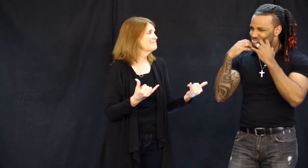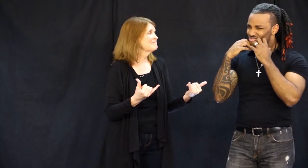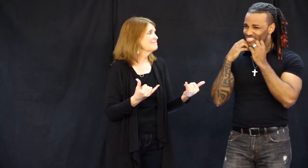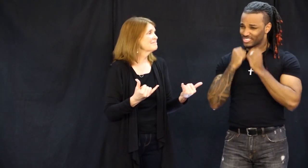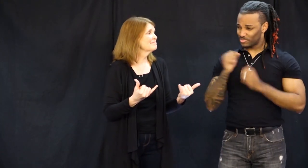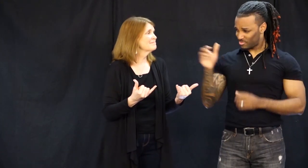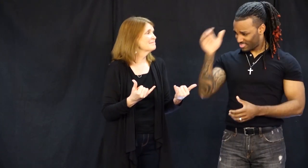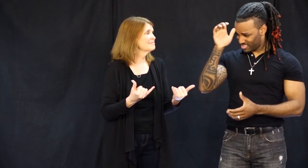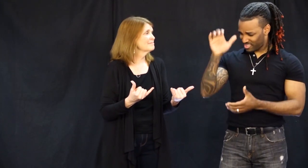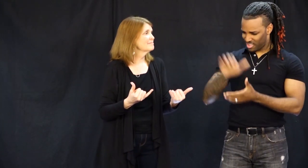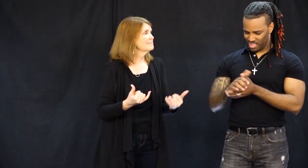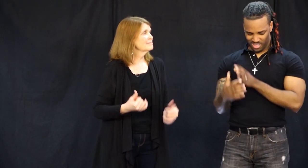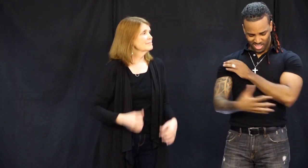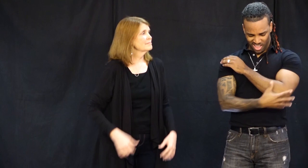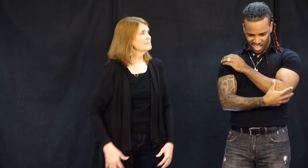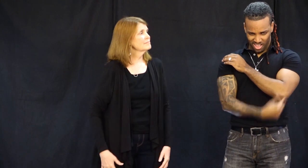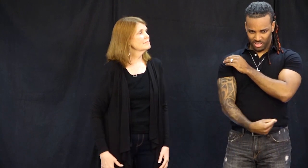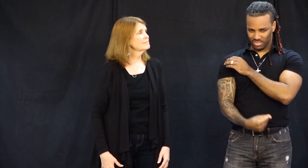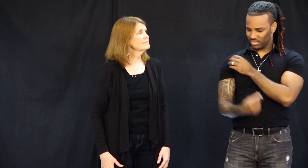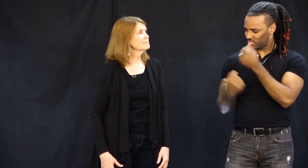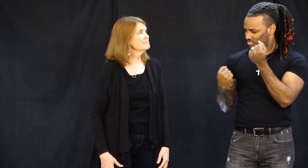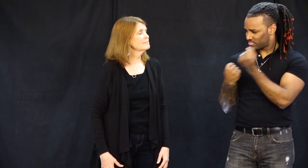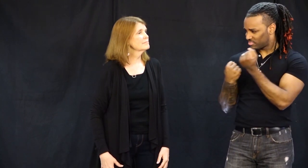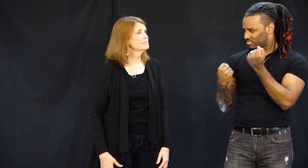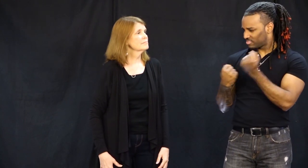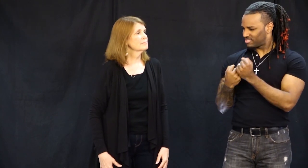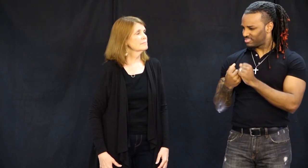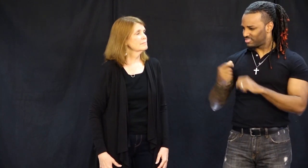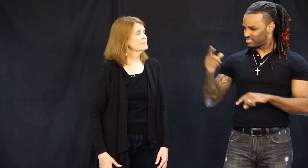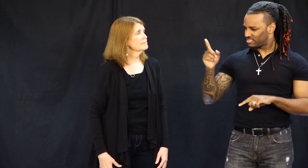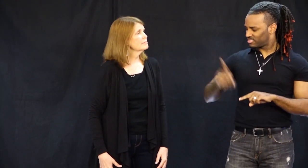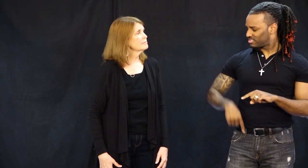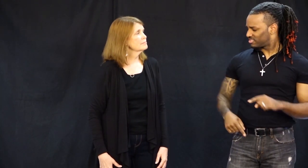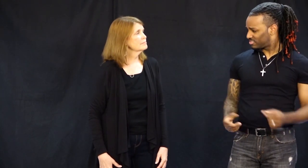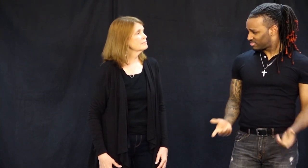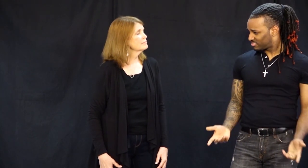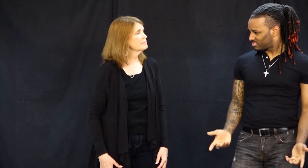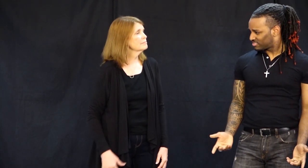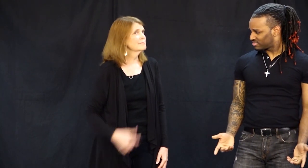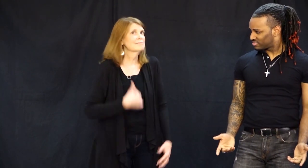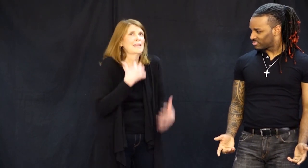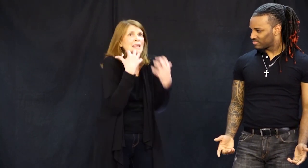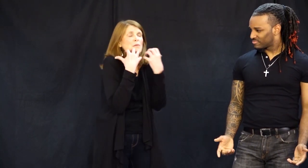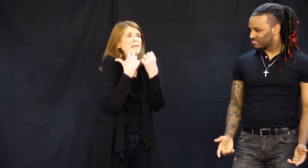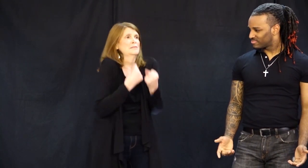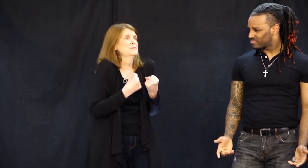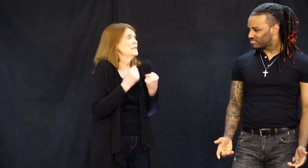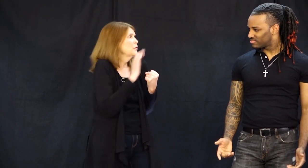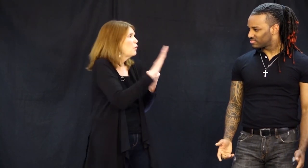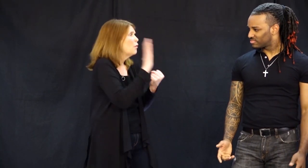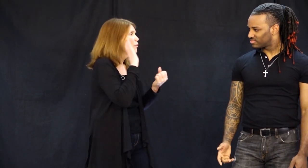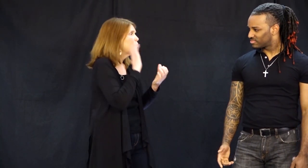relish being a poor man's wife, unable to provide for your life? I relish being your